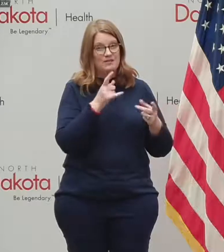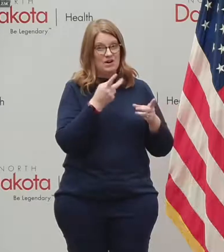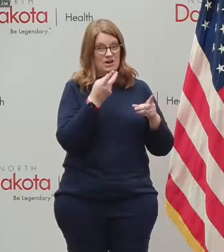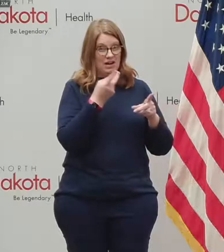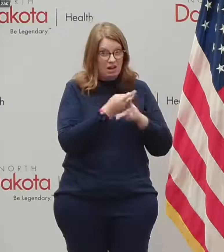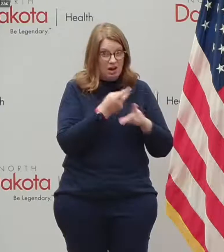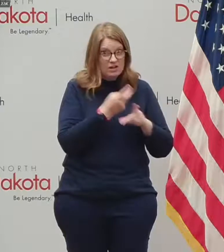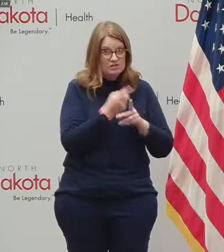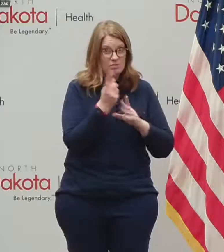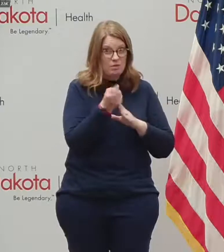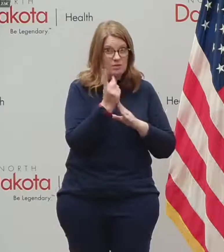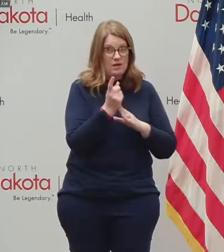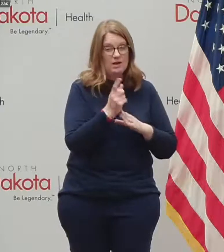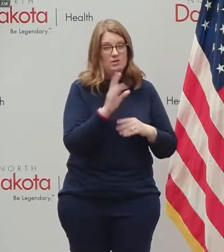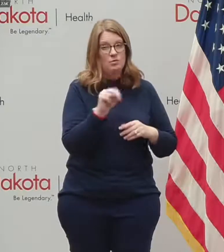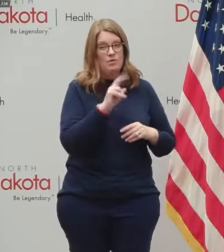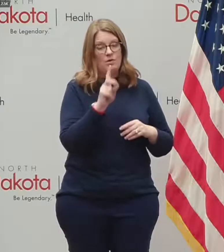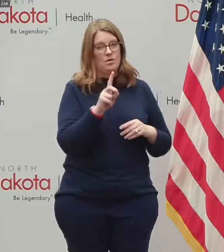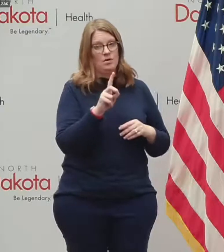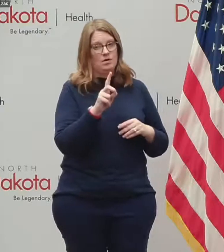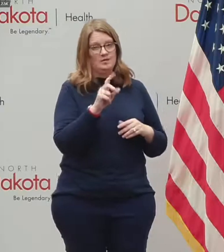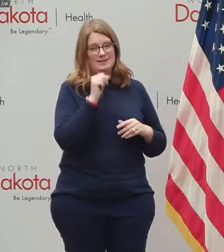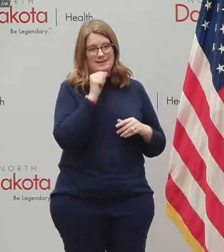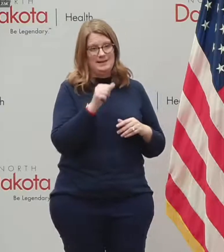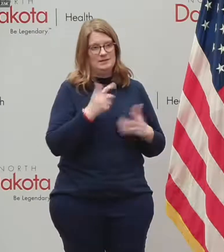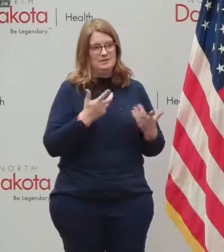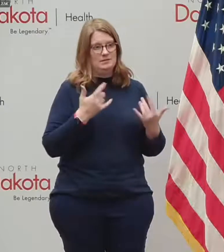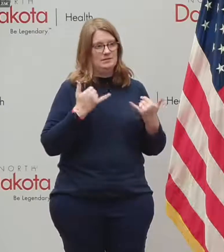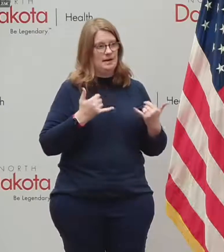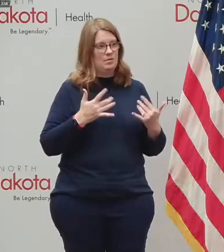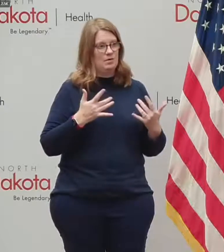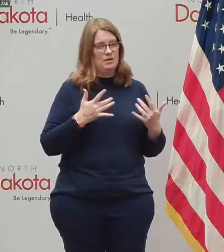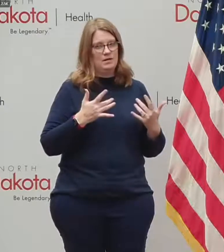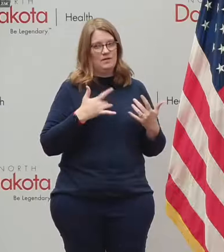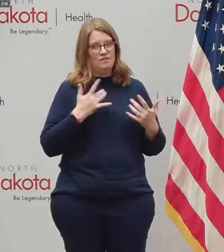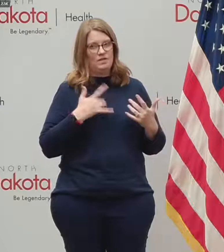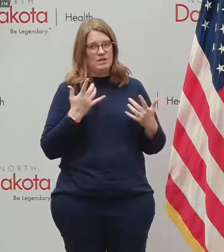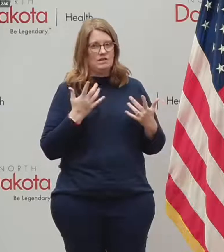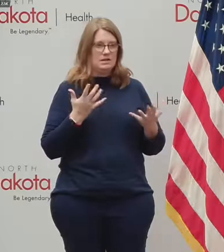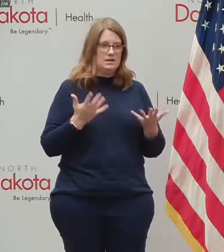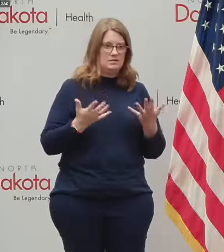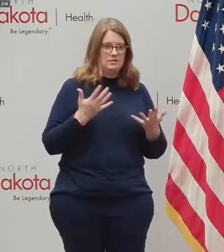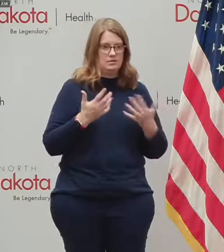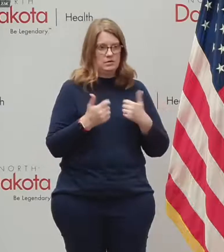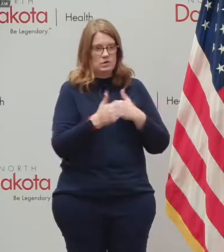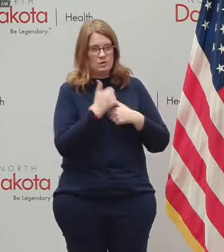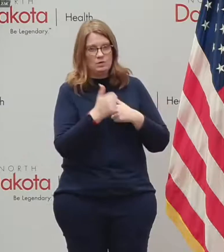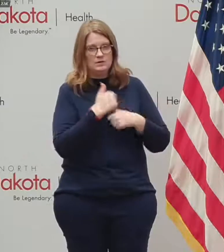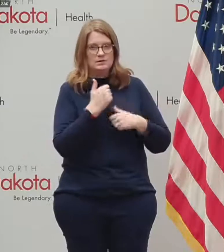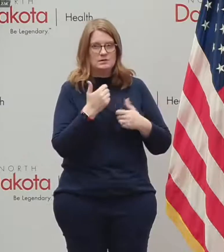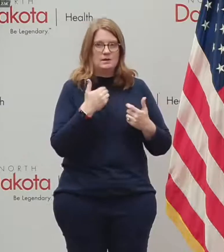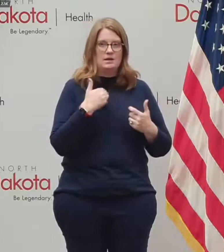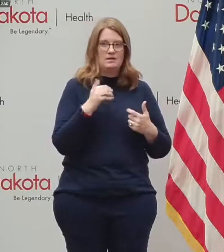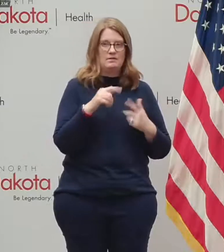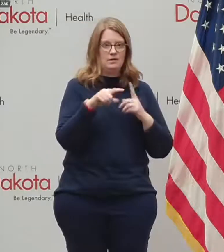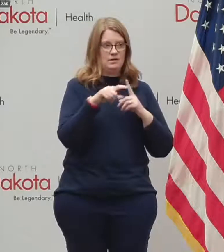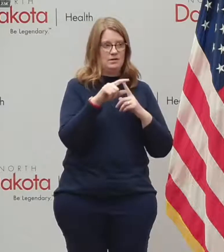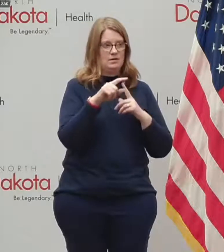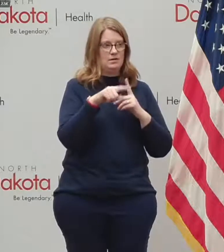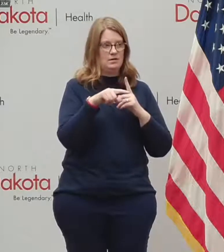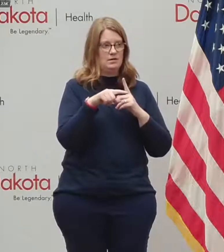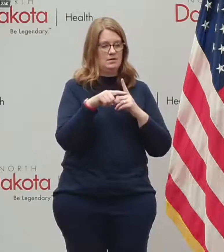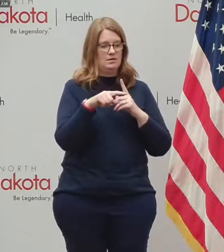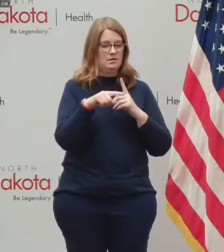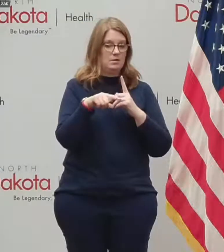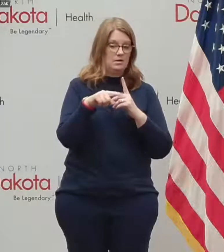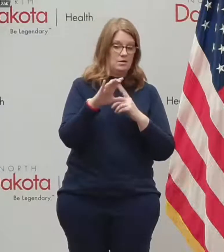on, North Dakota did not. And so now we feel like to measure the risk against having a COVID positive healthcare worker work in a